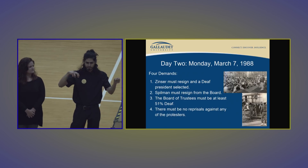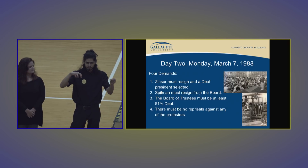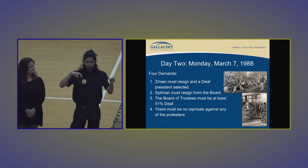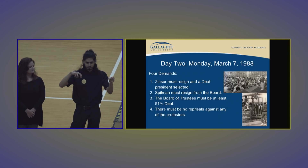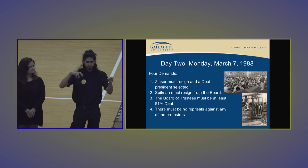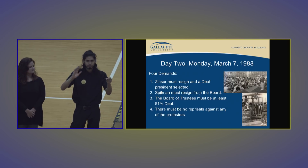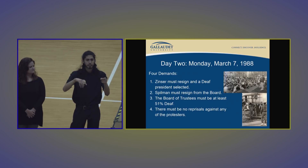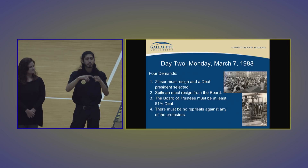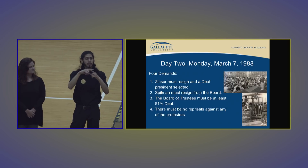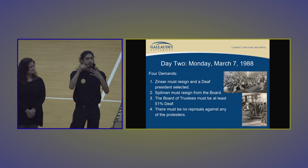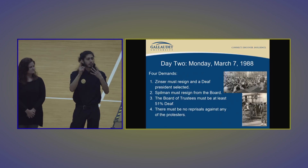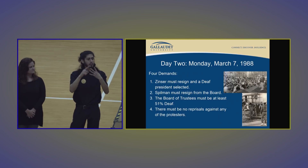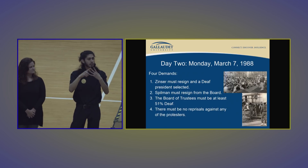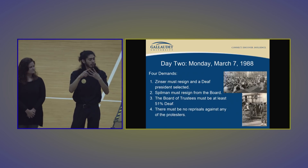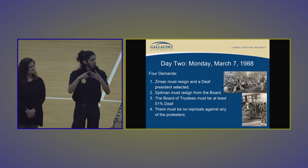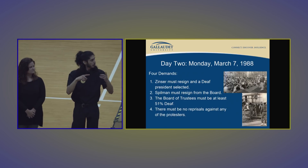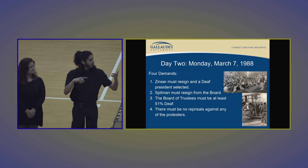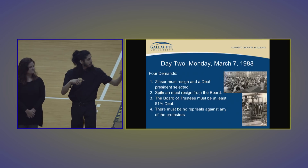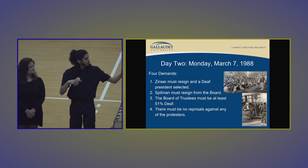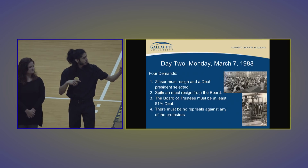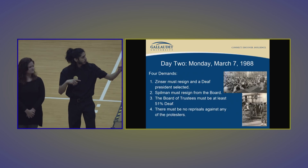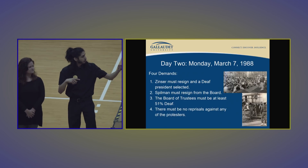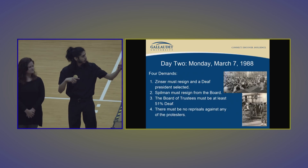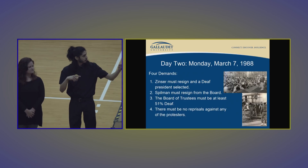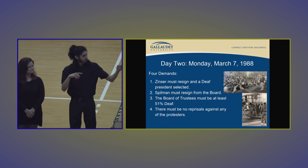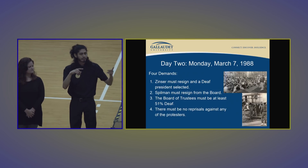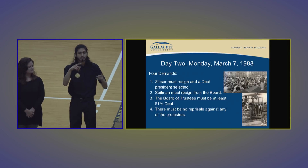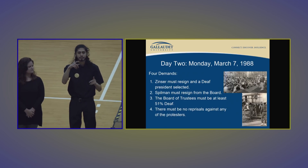selection of Deaf President, that Zinser would be removed.